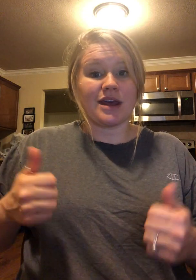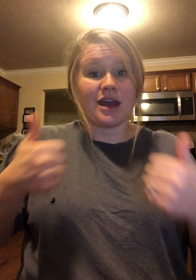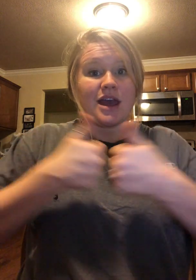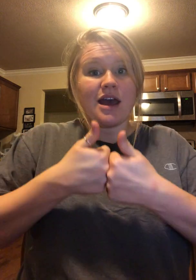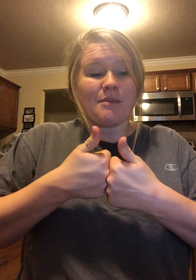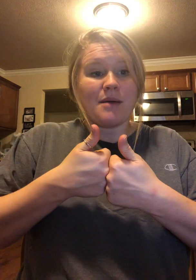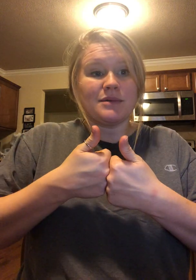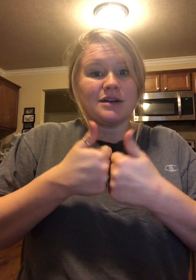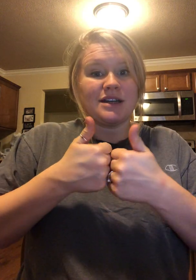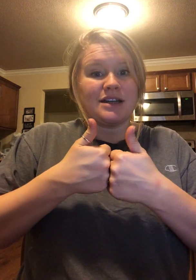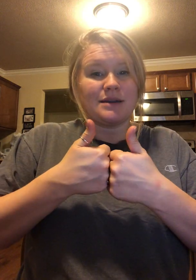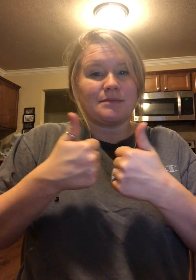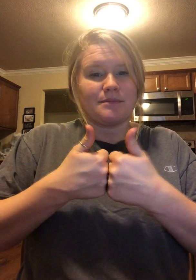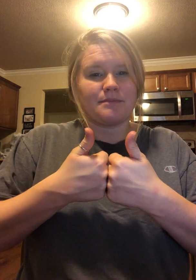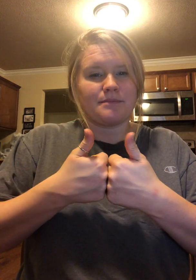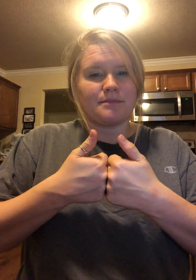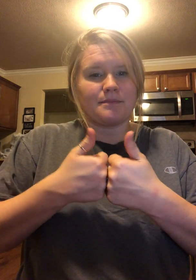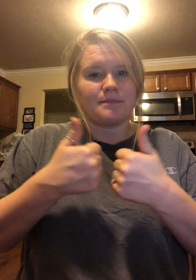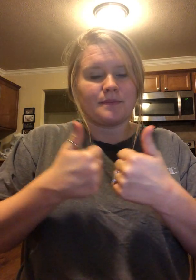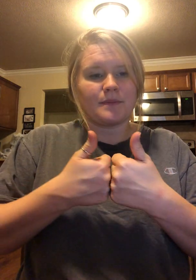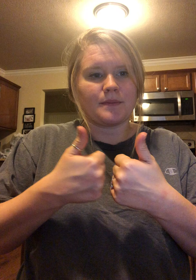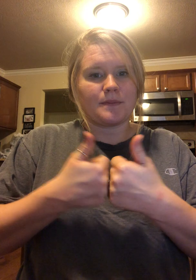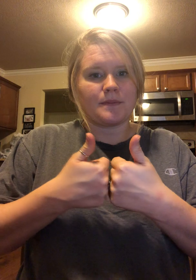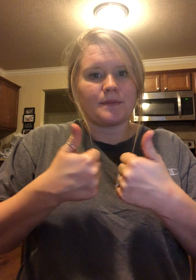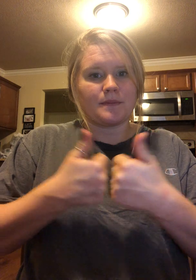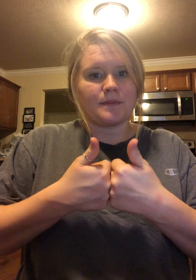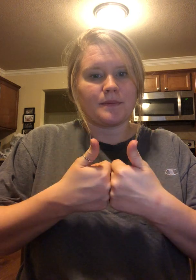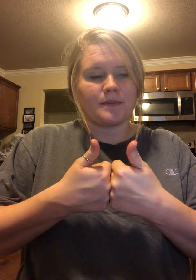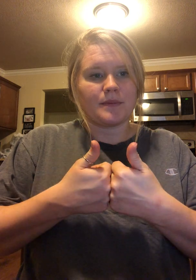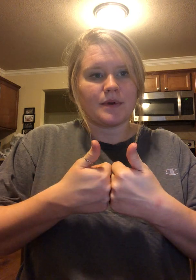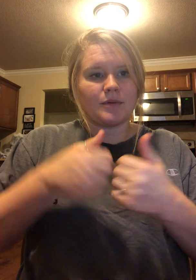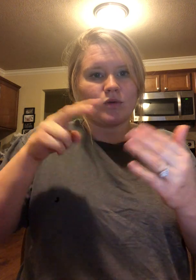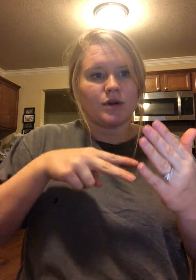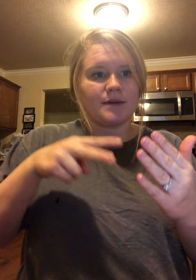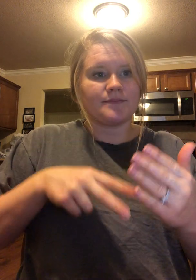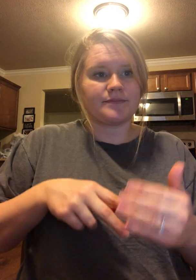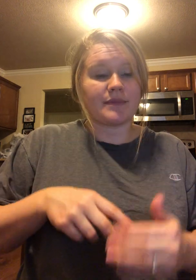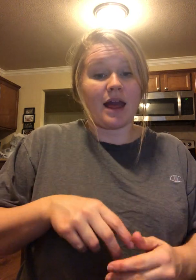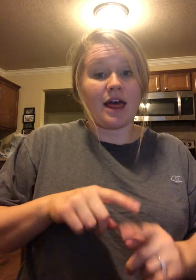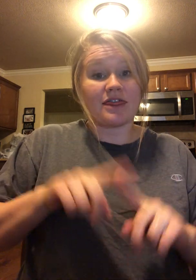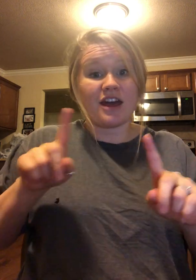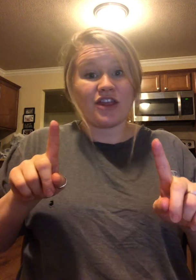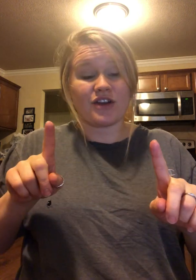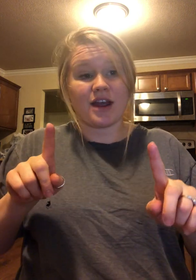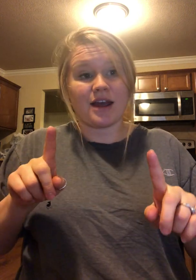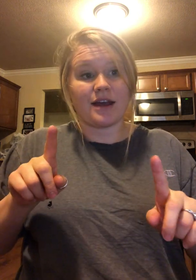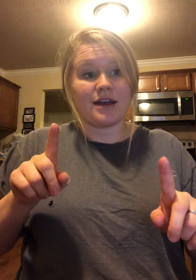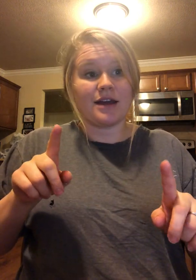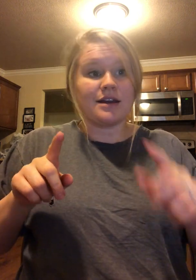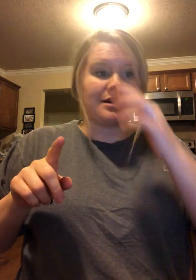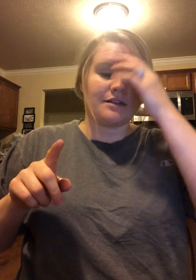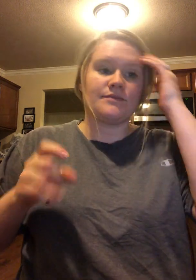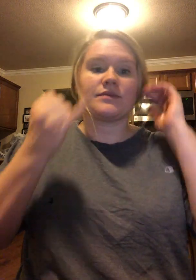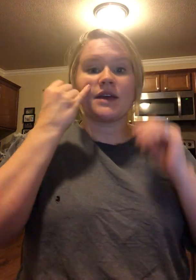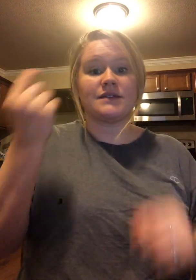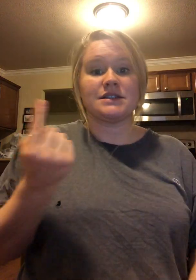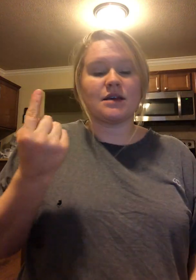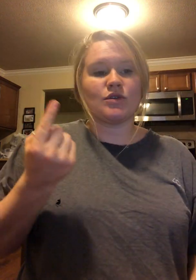able to target that. On the other hand, if someone is struggling with learning their letters or sounds, we're able